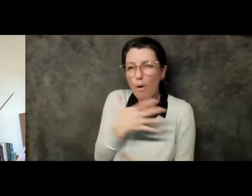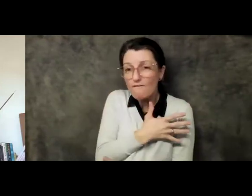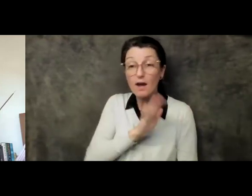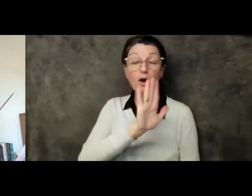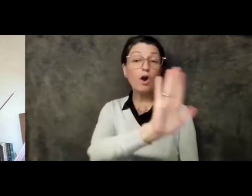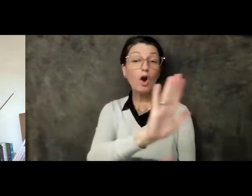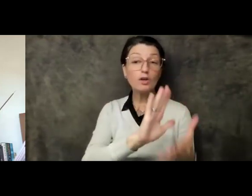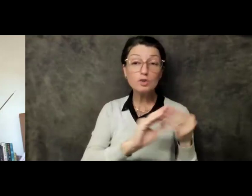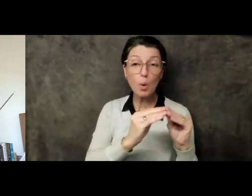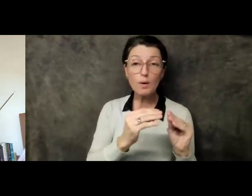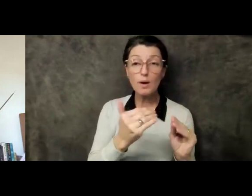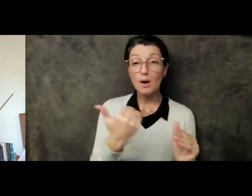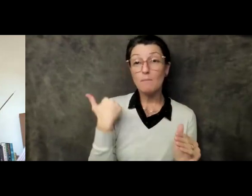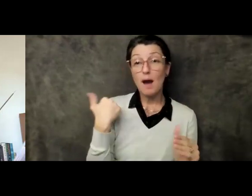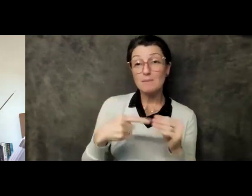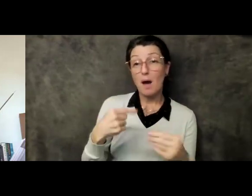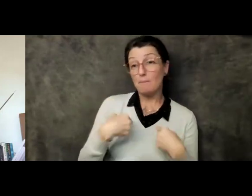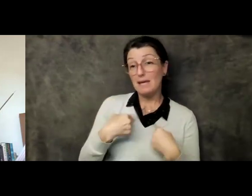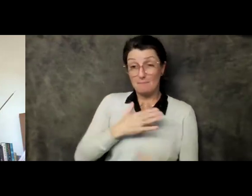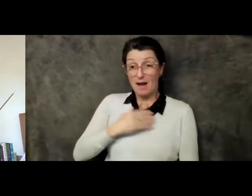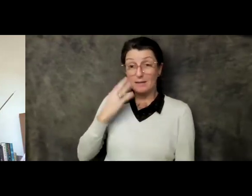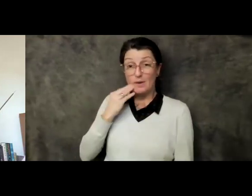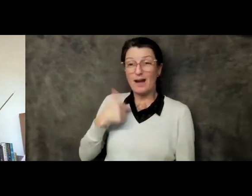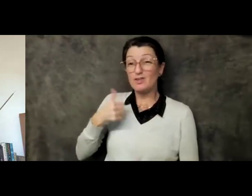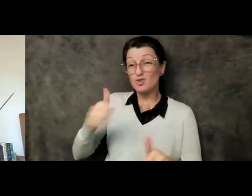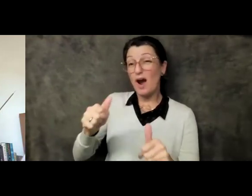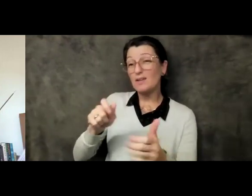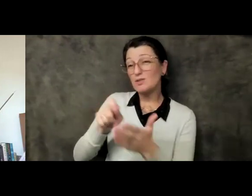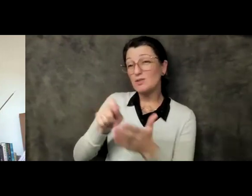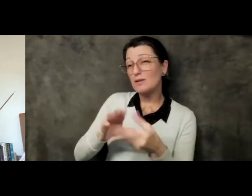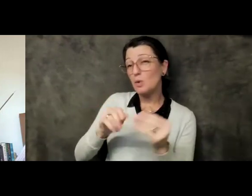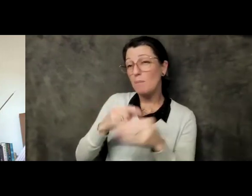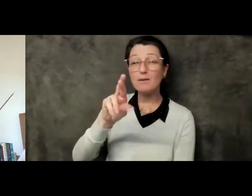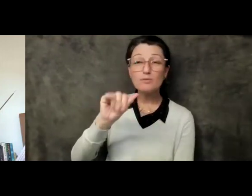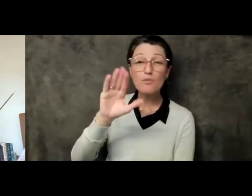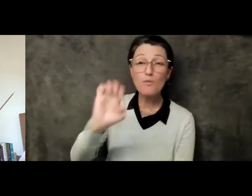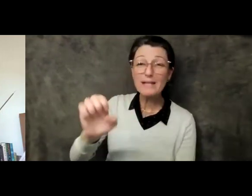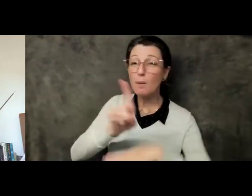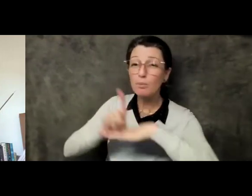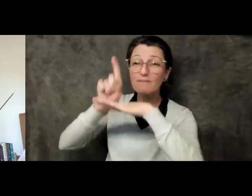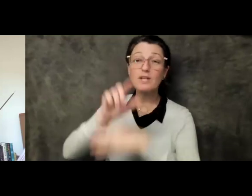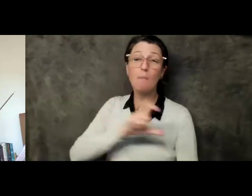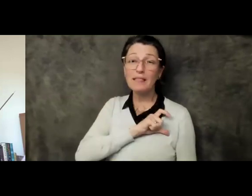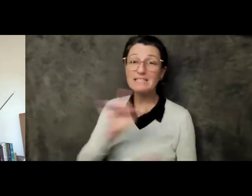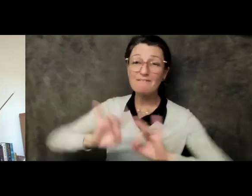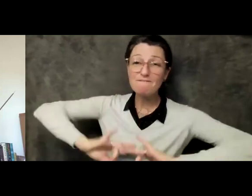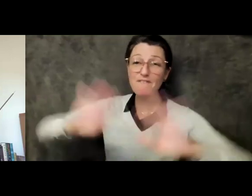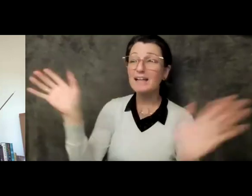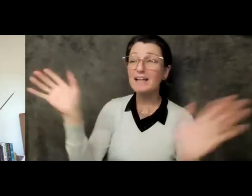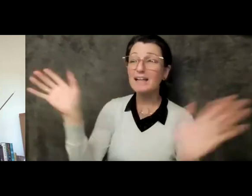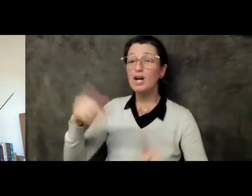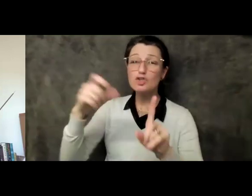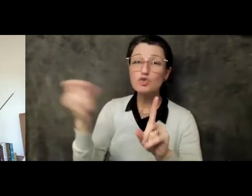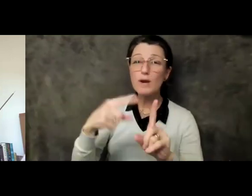the other damn story I've been trying to write all month, the piece about race, privilege, police violence, about triggered surface memories